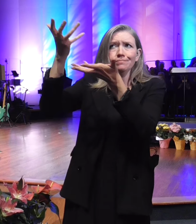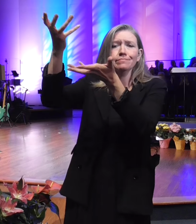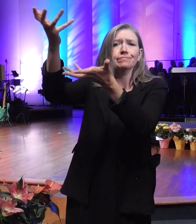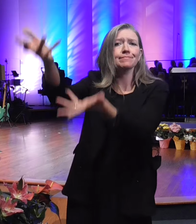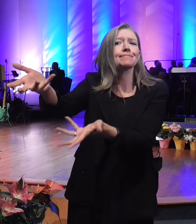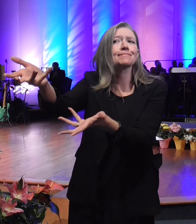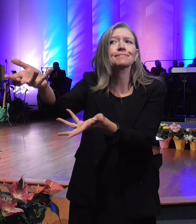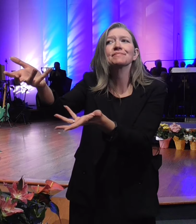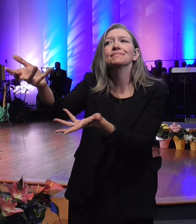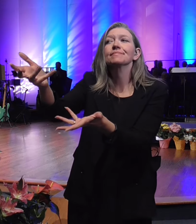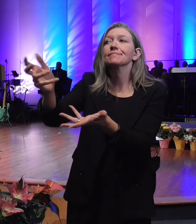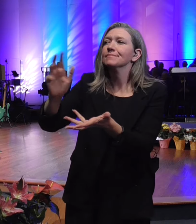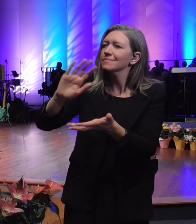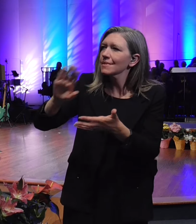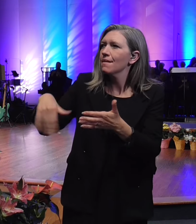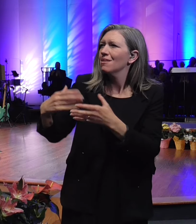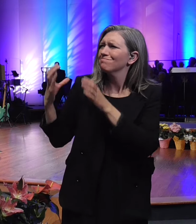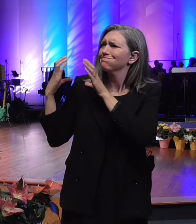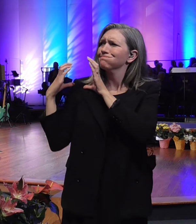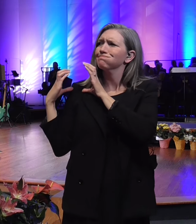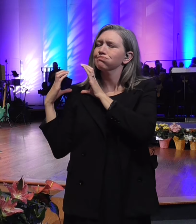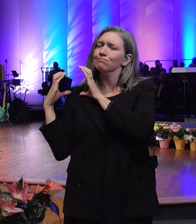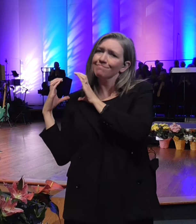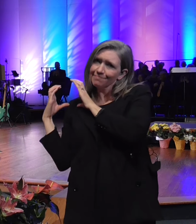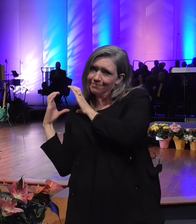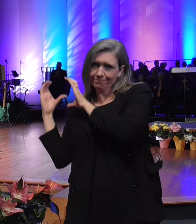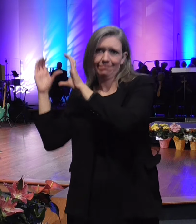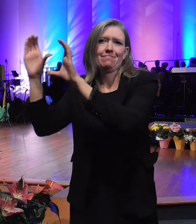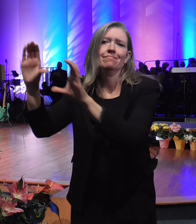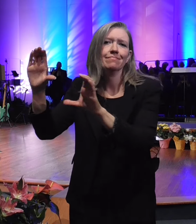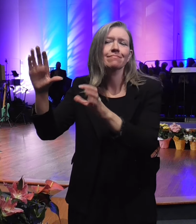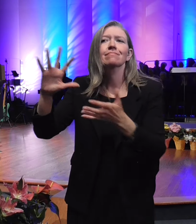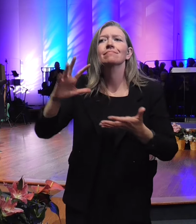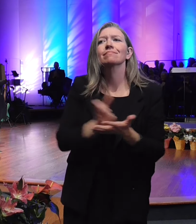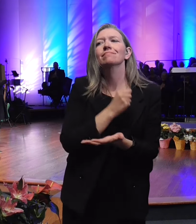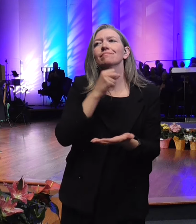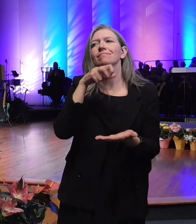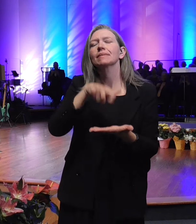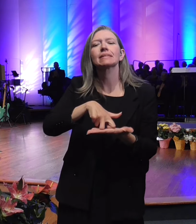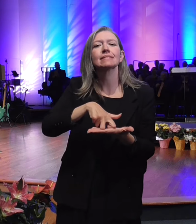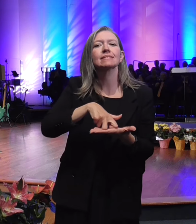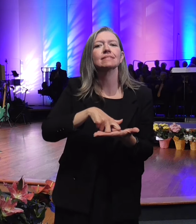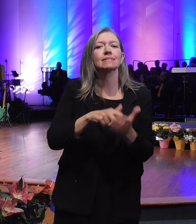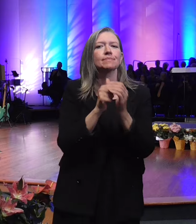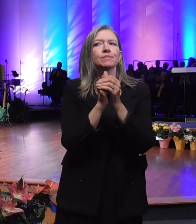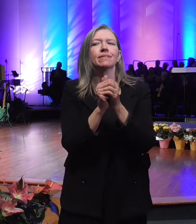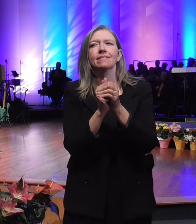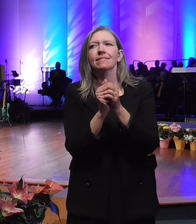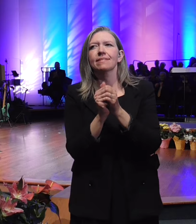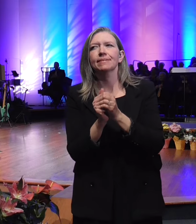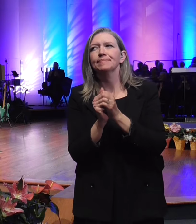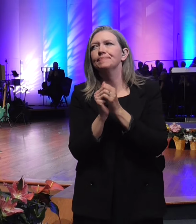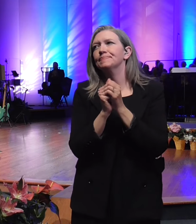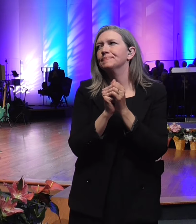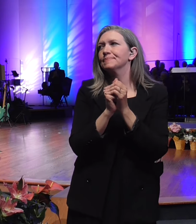it over, hand it over. Get on your knees and pray.